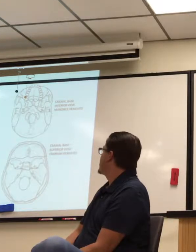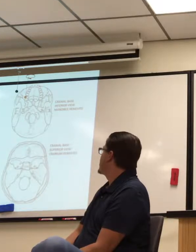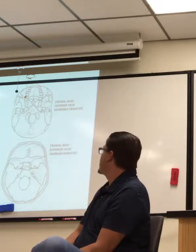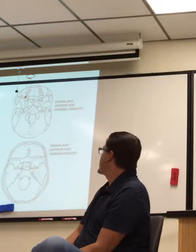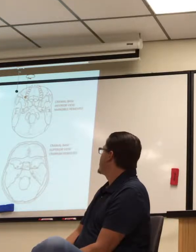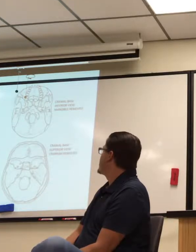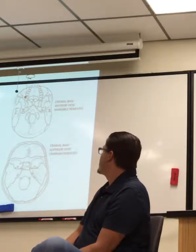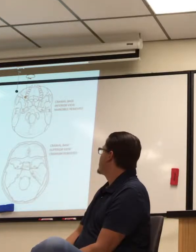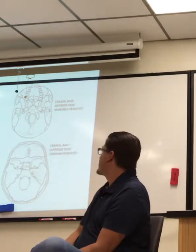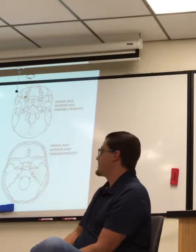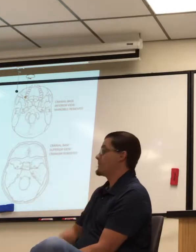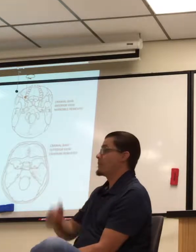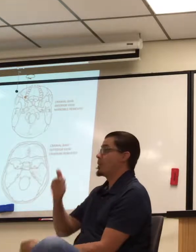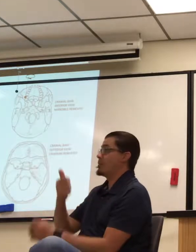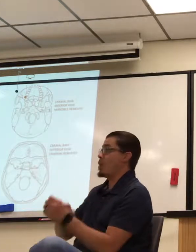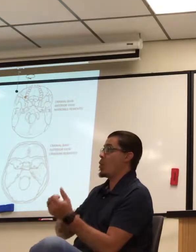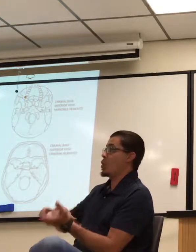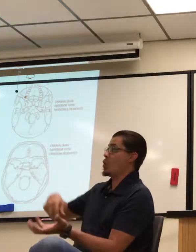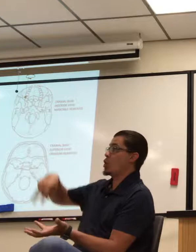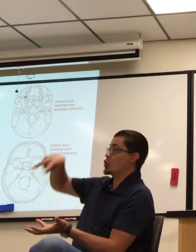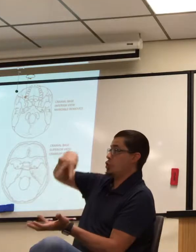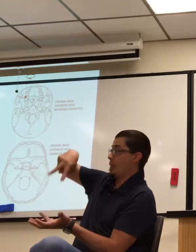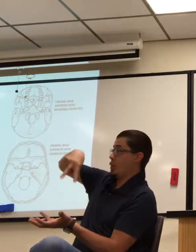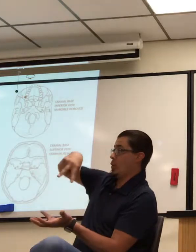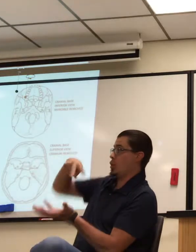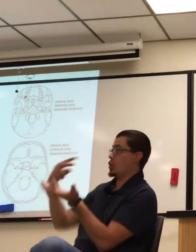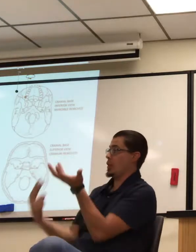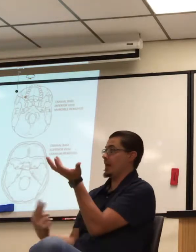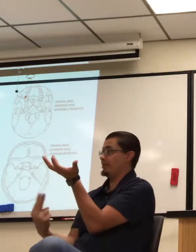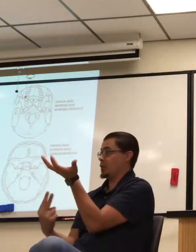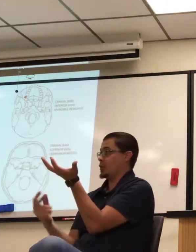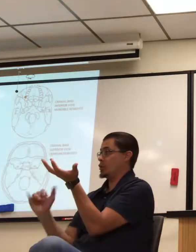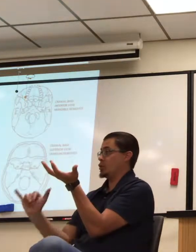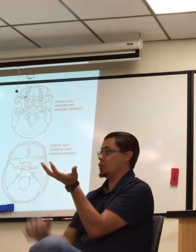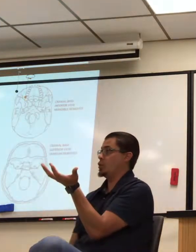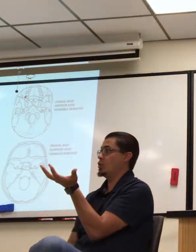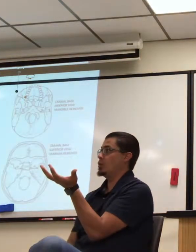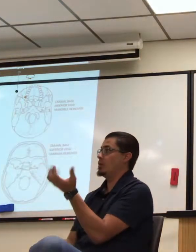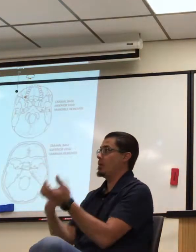Both superiorly and inferiorly.